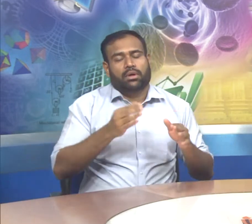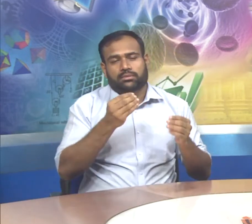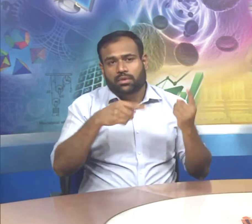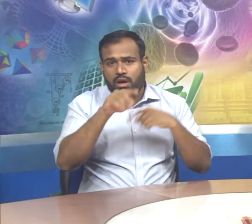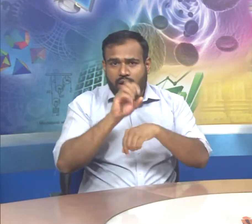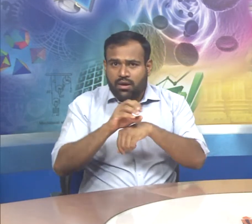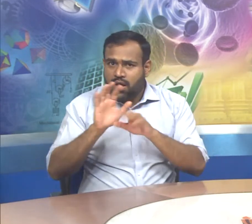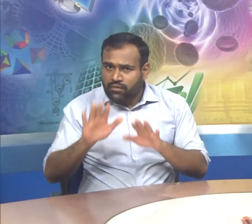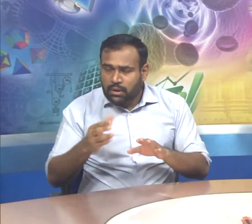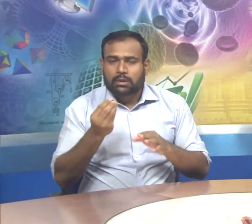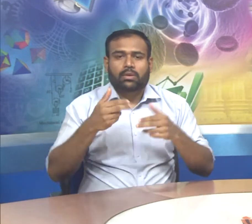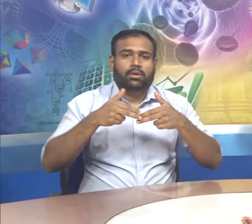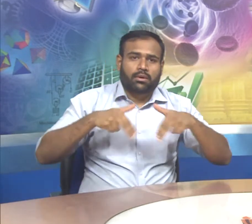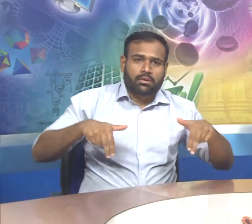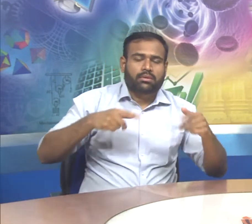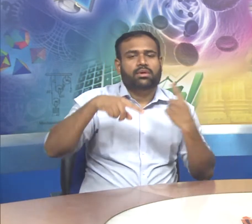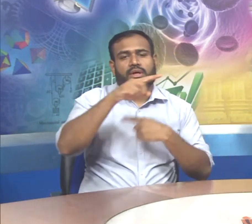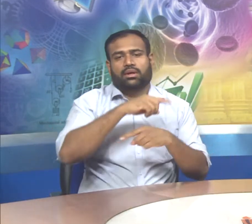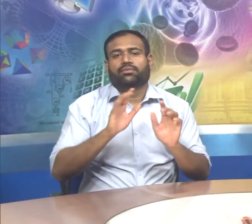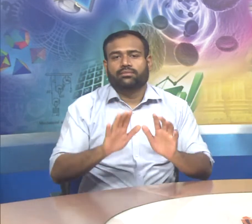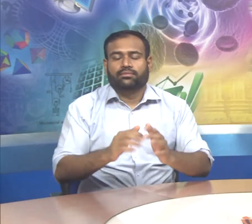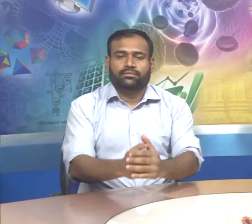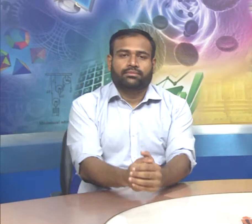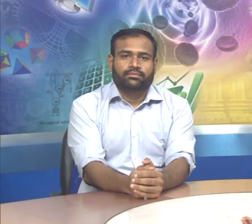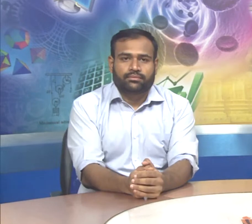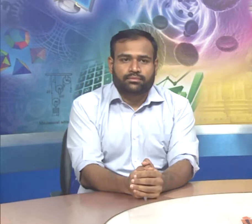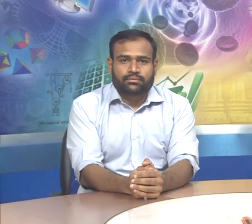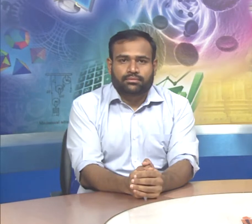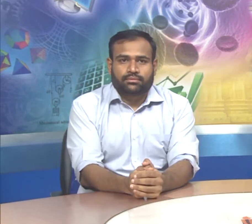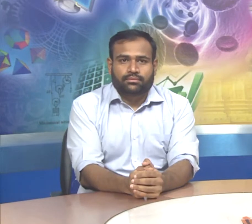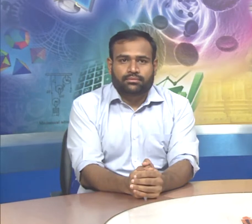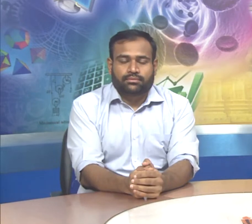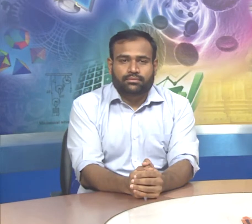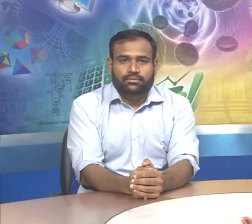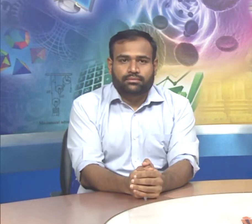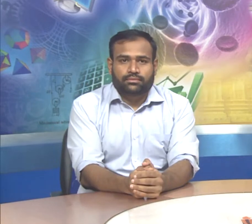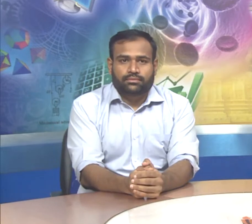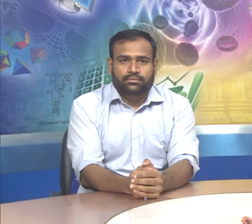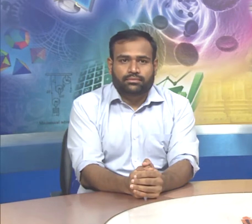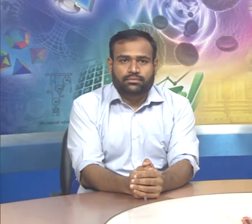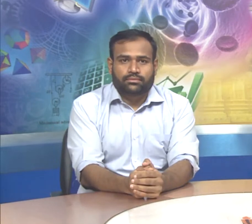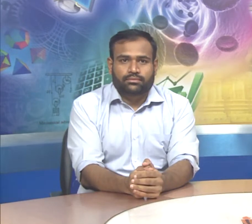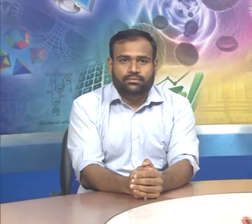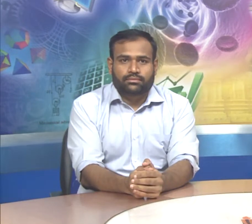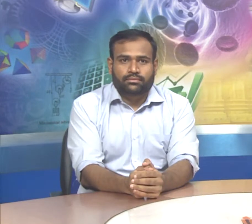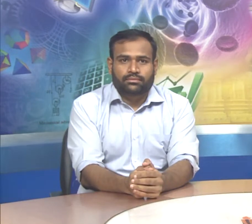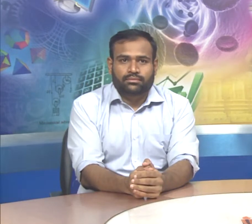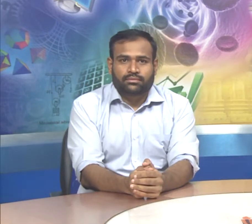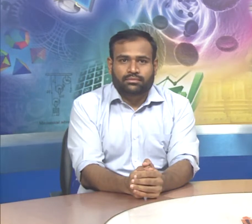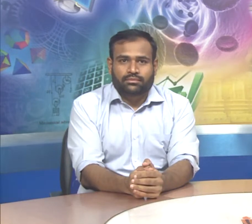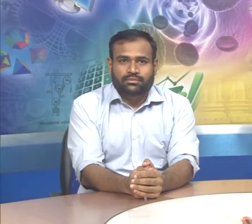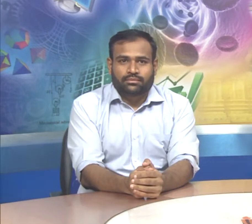at the spot where Babri Masjid was built at Ayodhya.